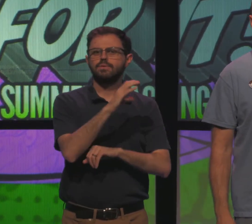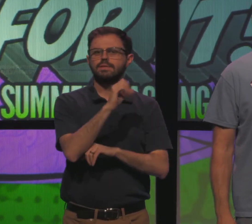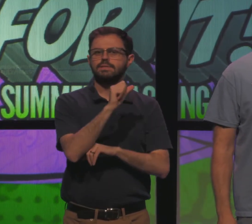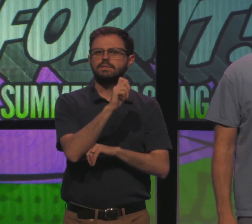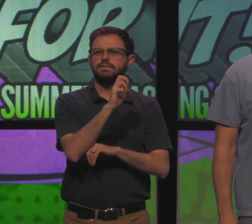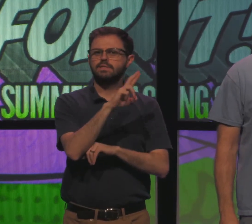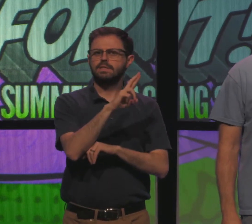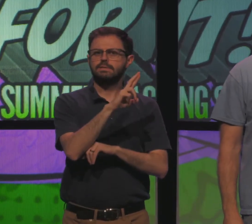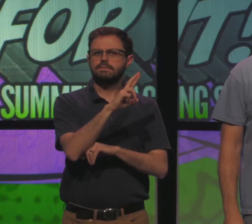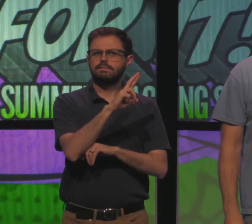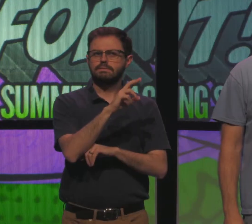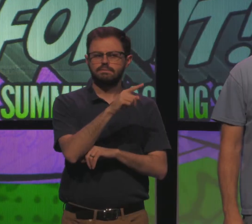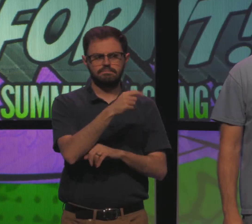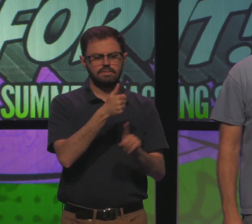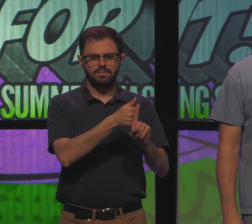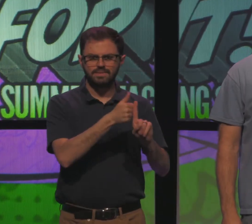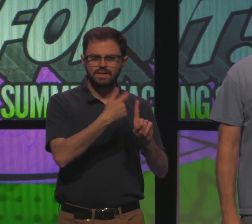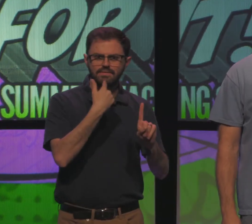gods.